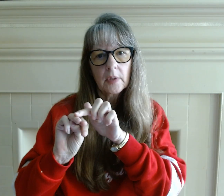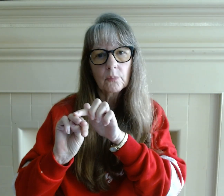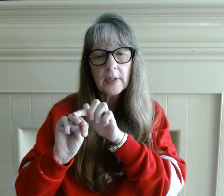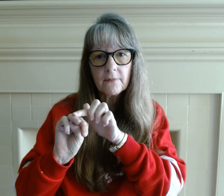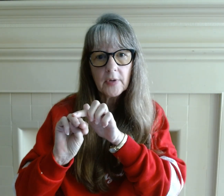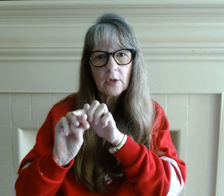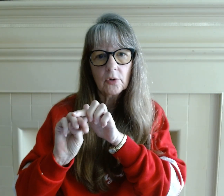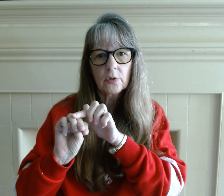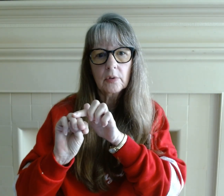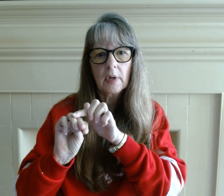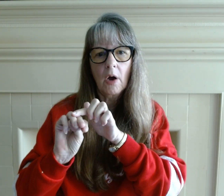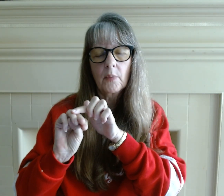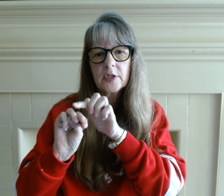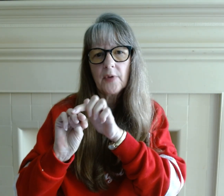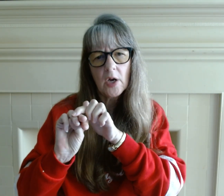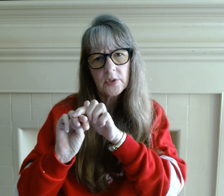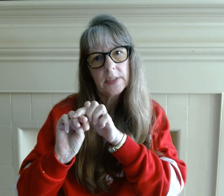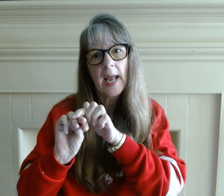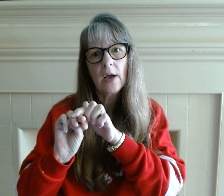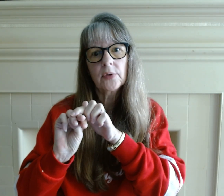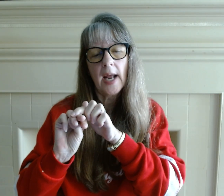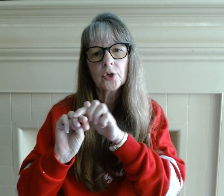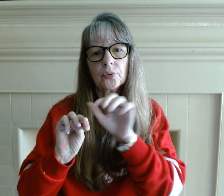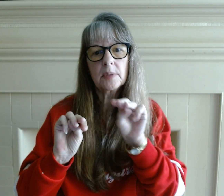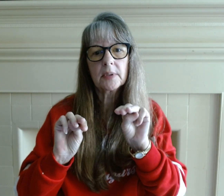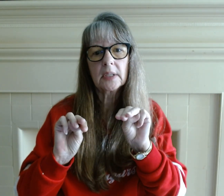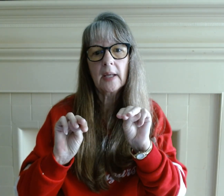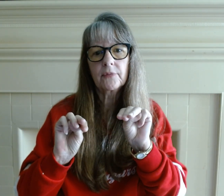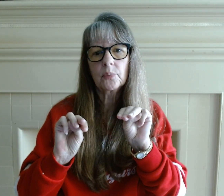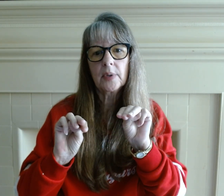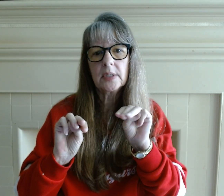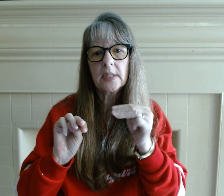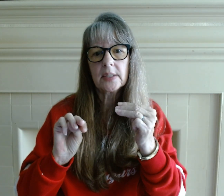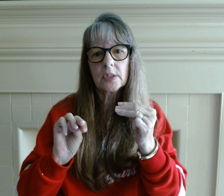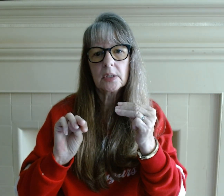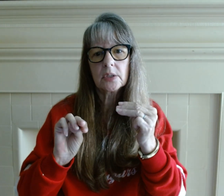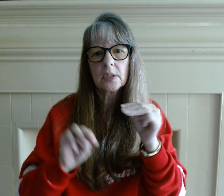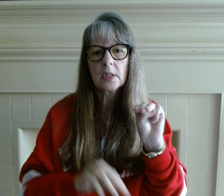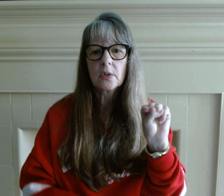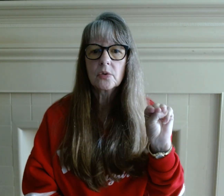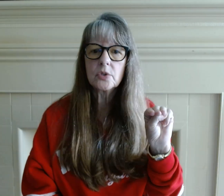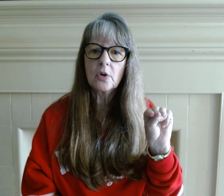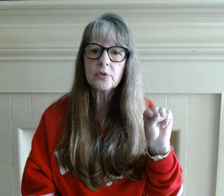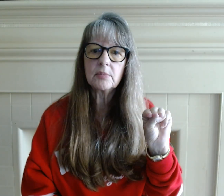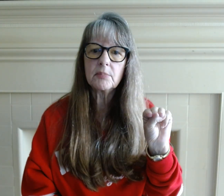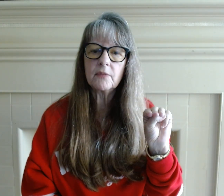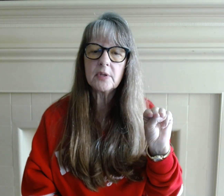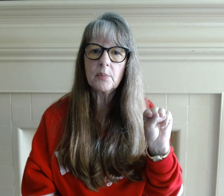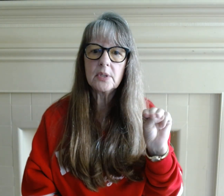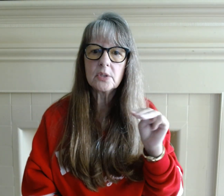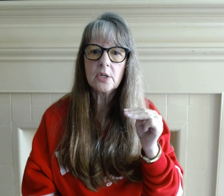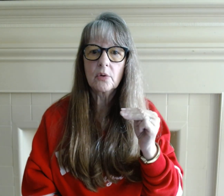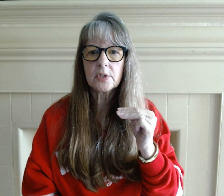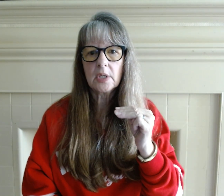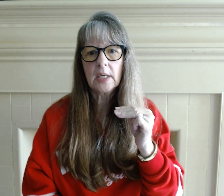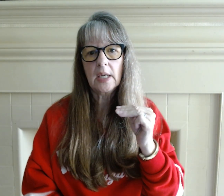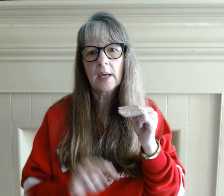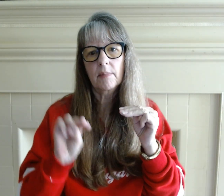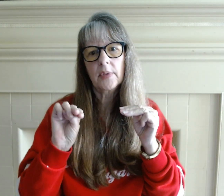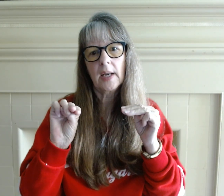ring finger always falls down naturally, but the left one doesn't. So sometimes if someone doesn't notice an M, then I'll do